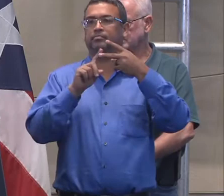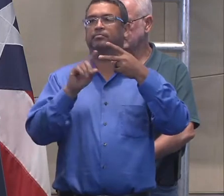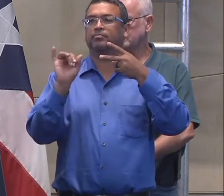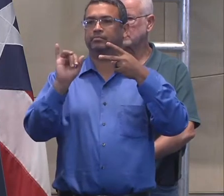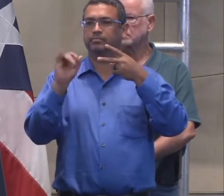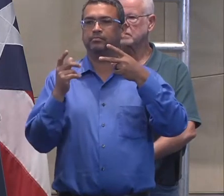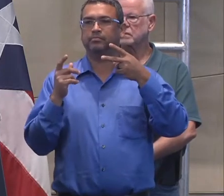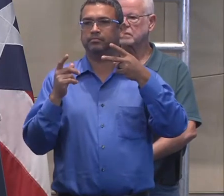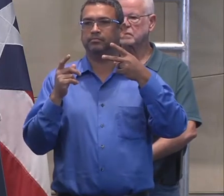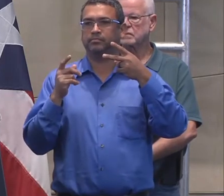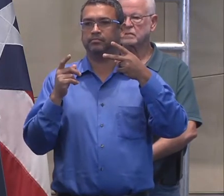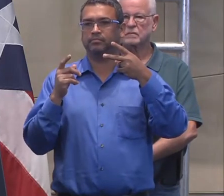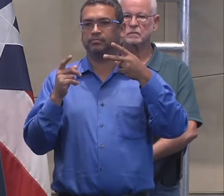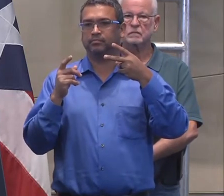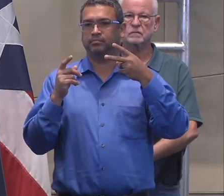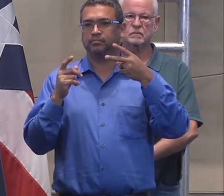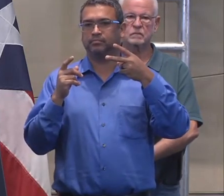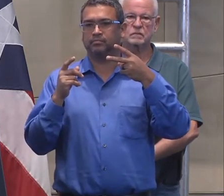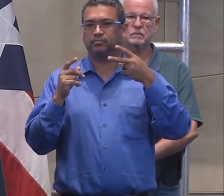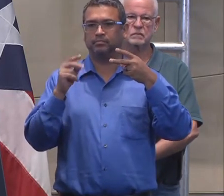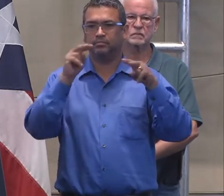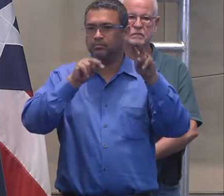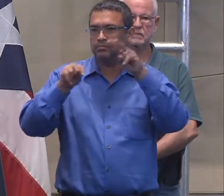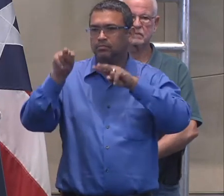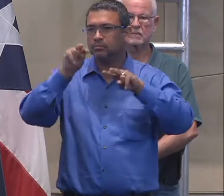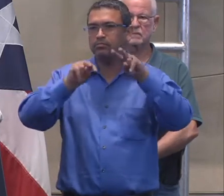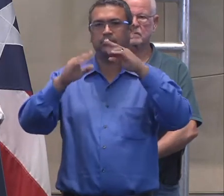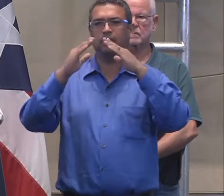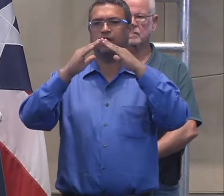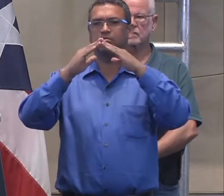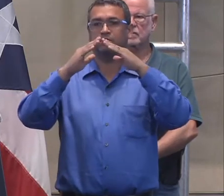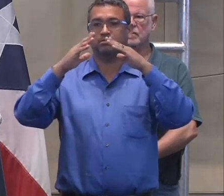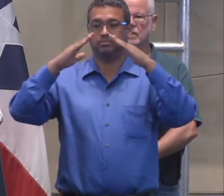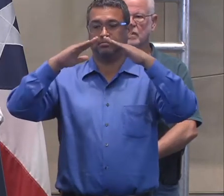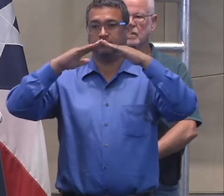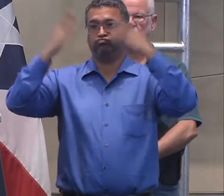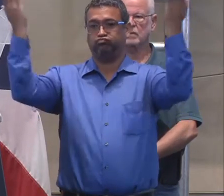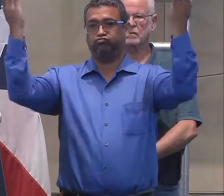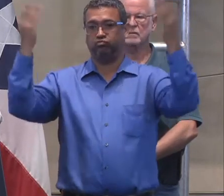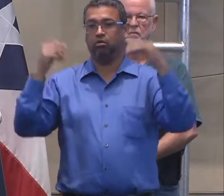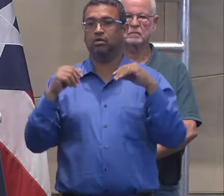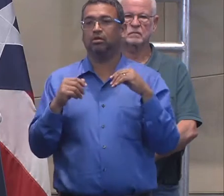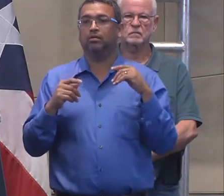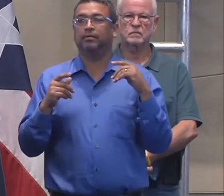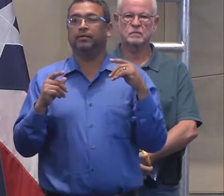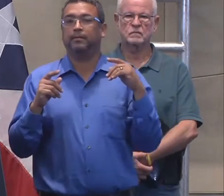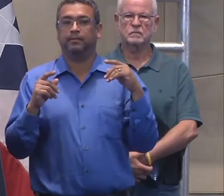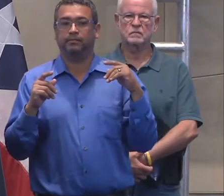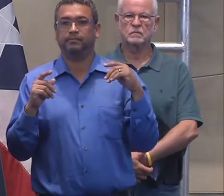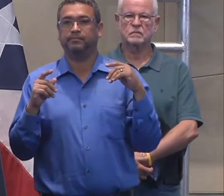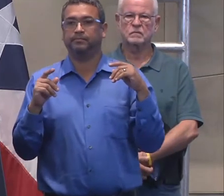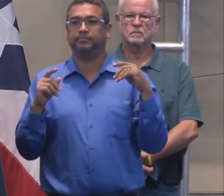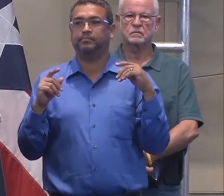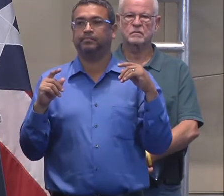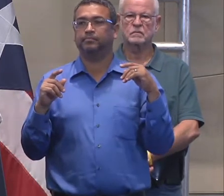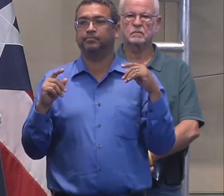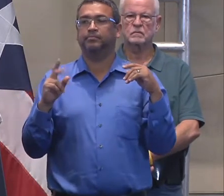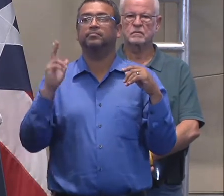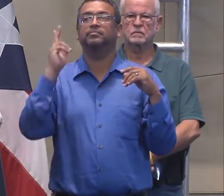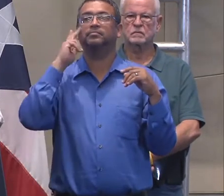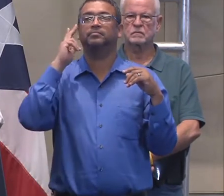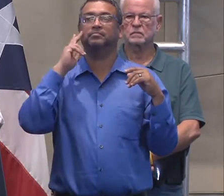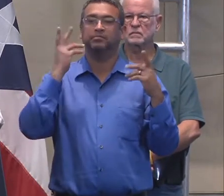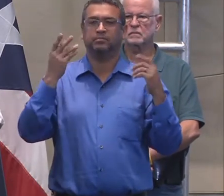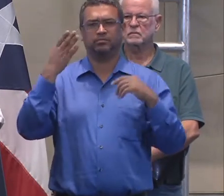of houses that have lost their roofs, so that we can put some